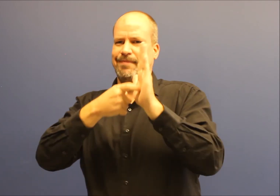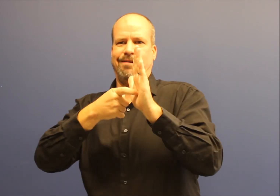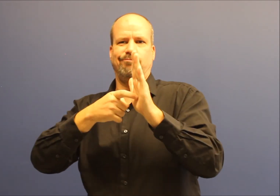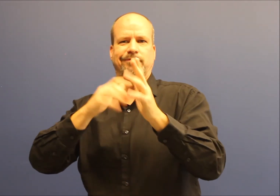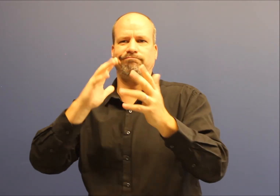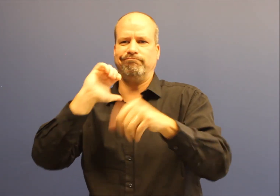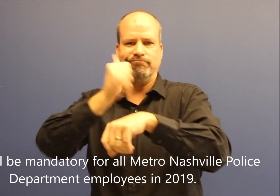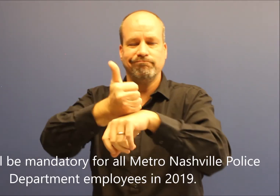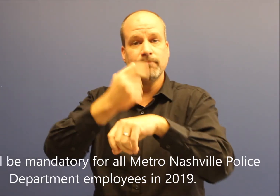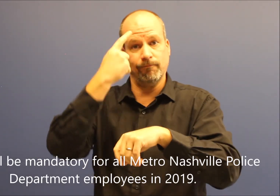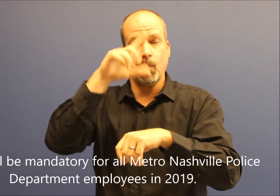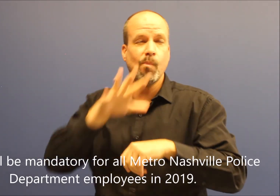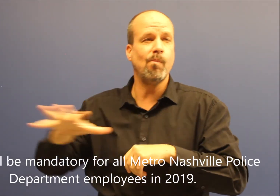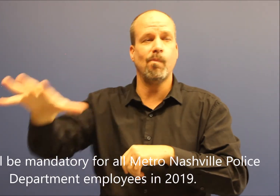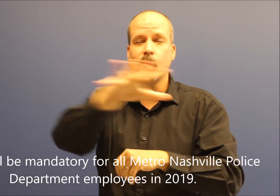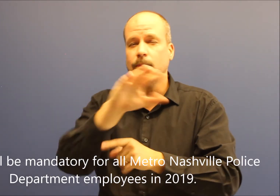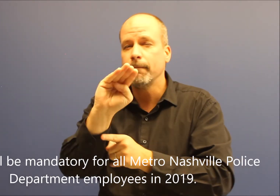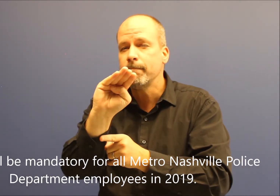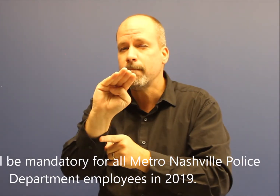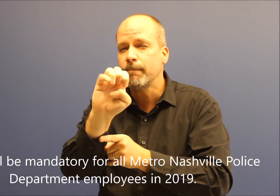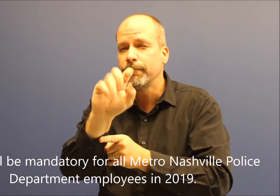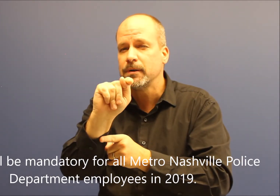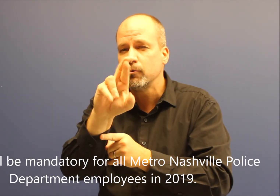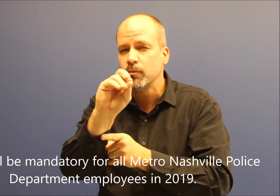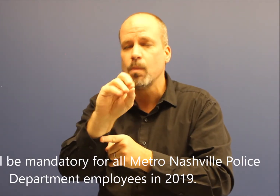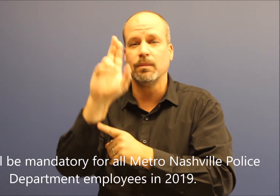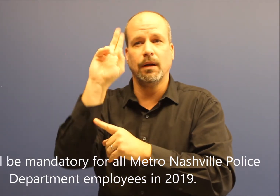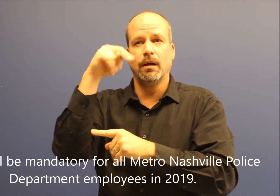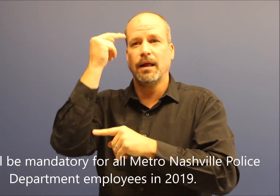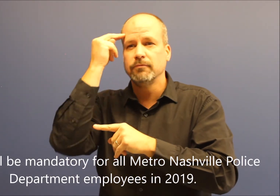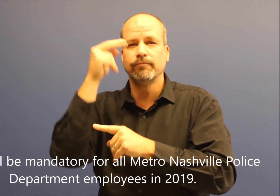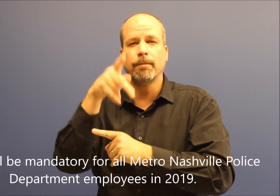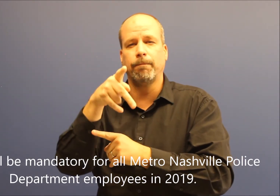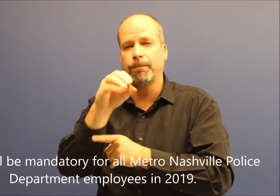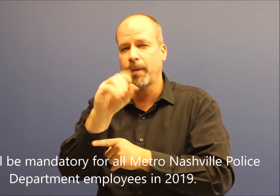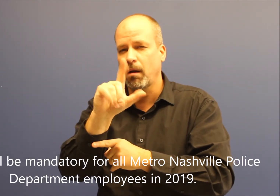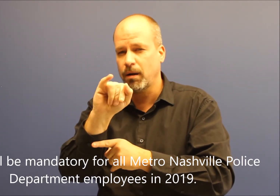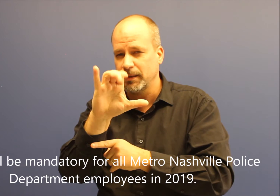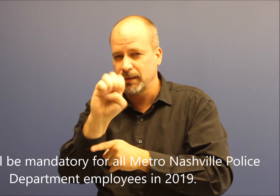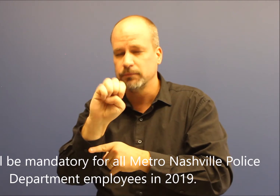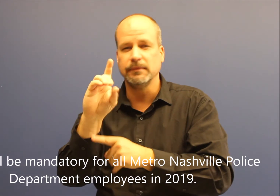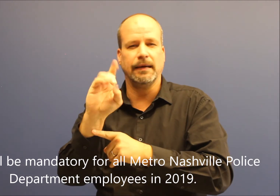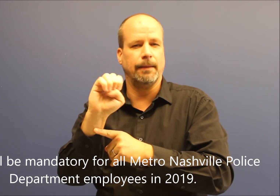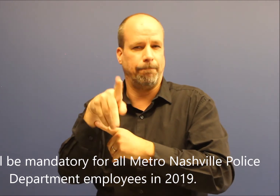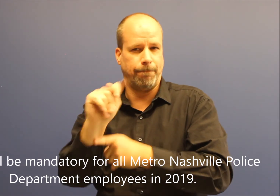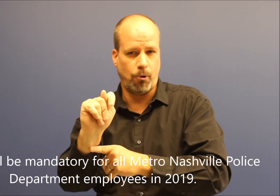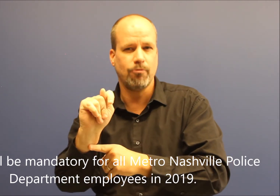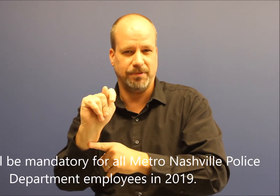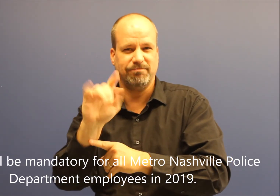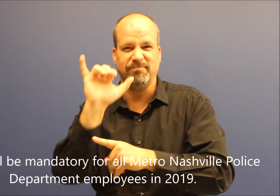These will all be mandatory for all Metro Nashville Police Department employees